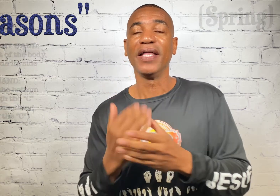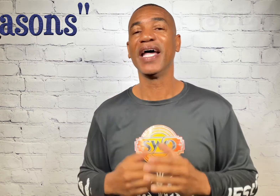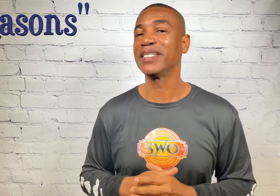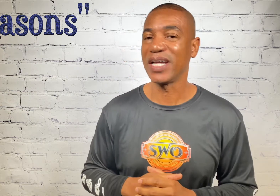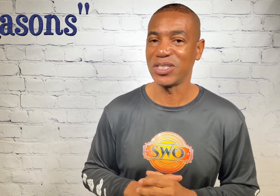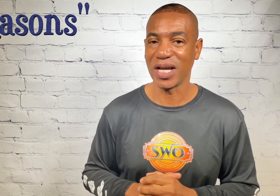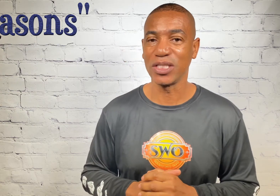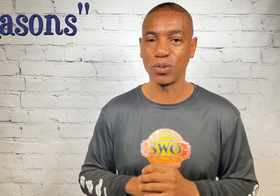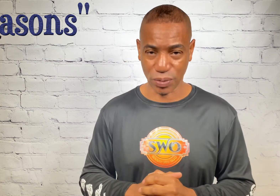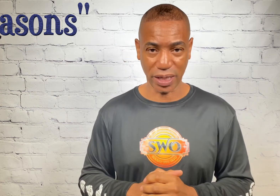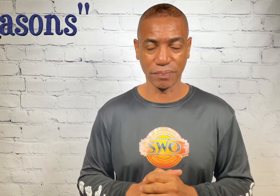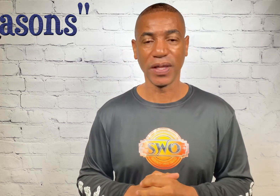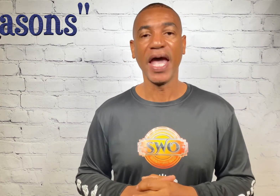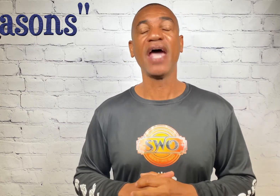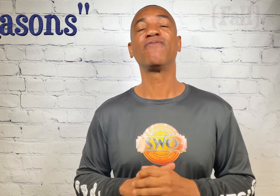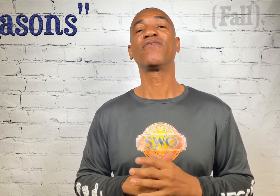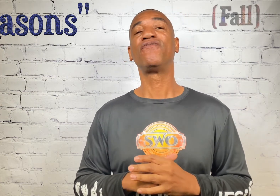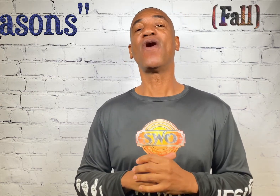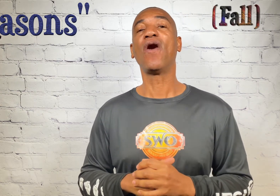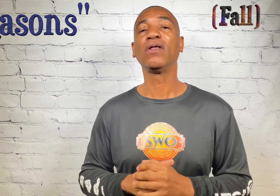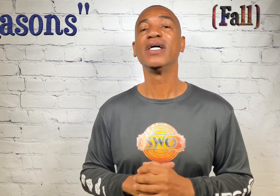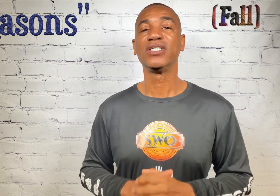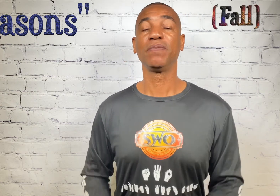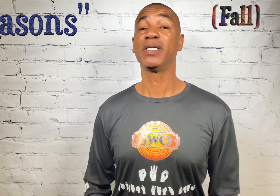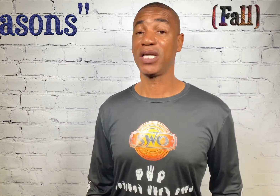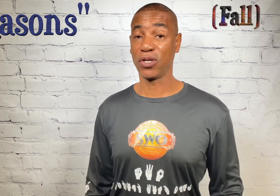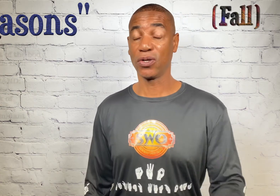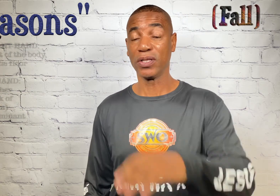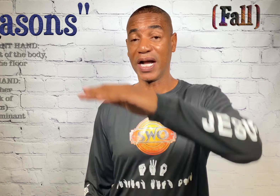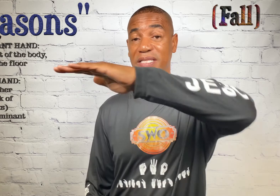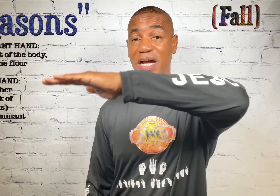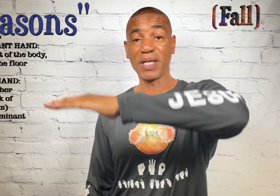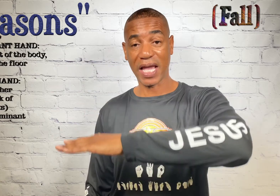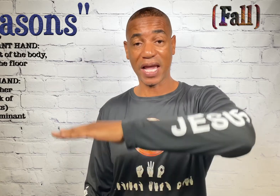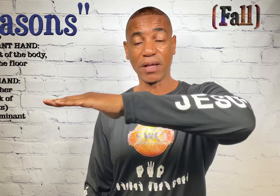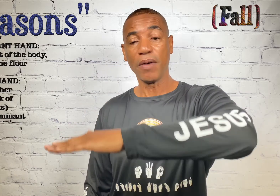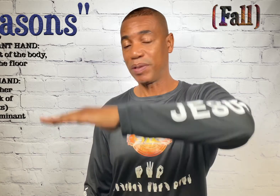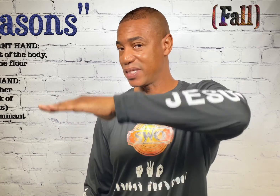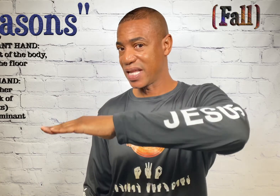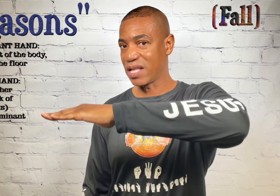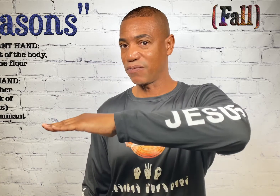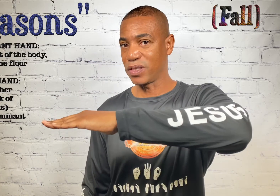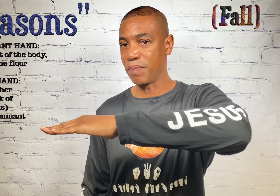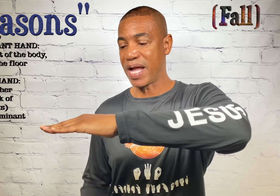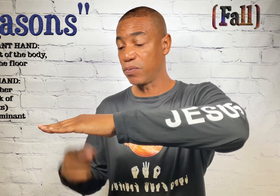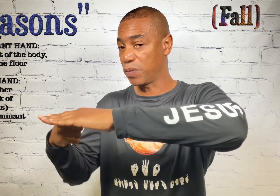That is how you sign spring. And for fall, simply take your non-dominant hand, place that out in front of the body with the